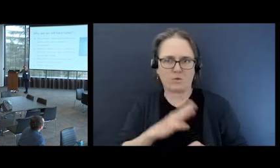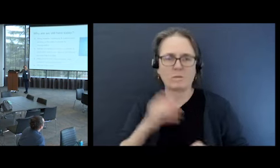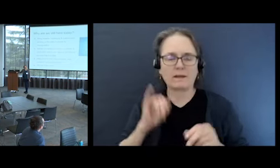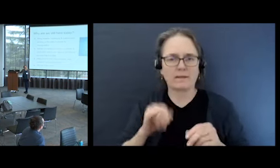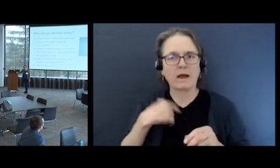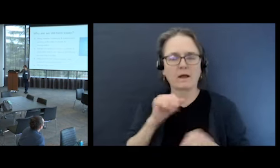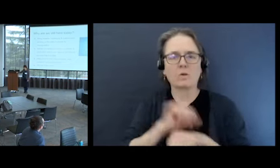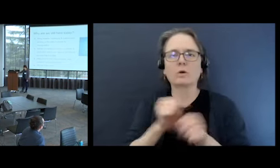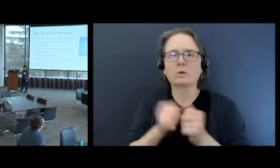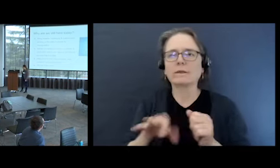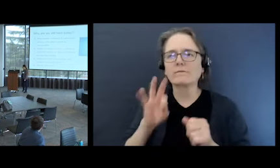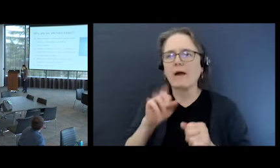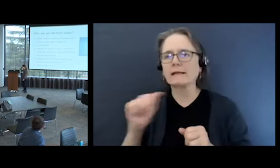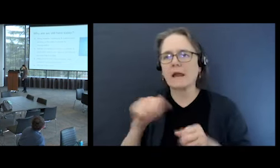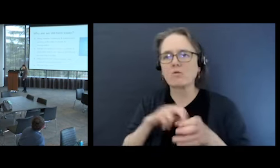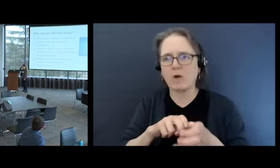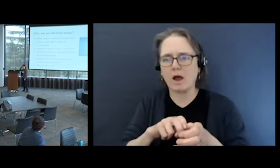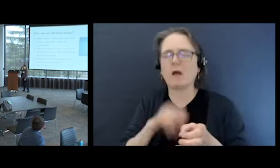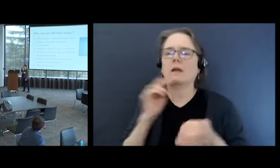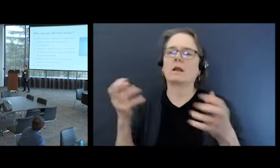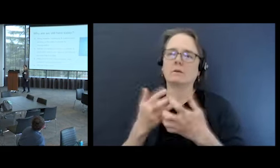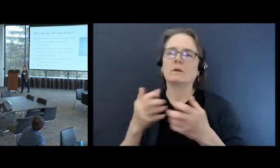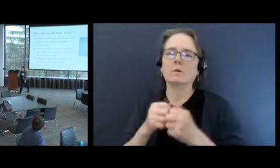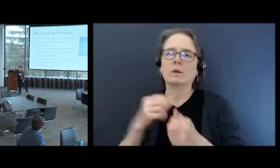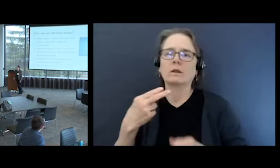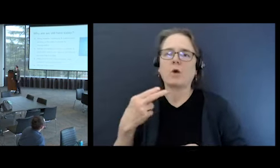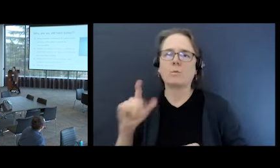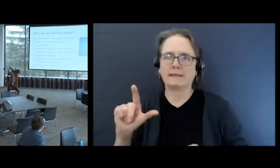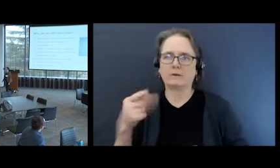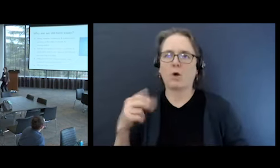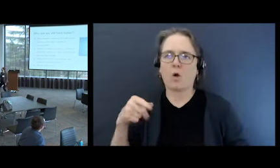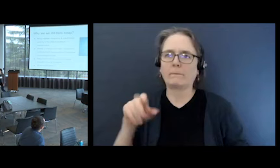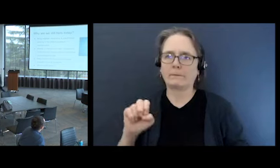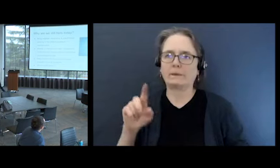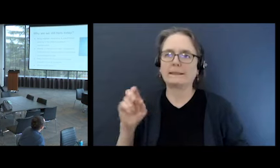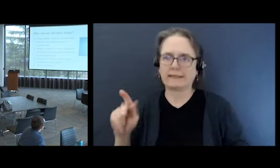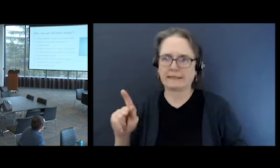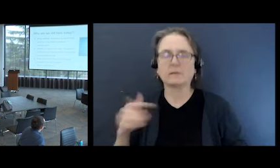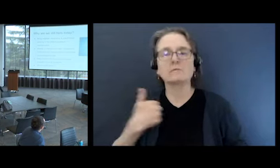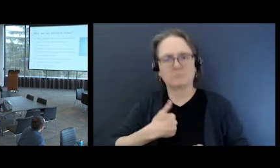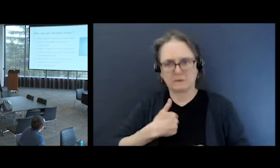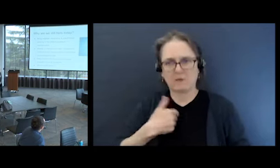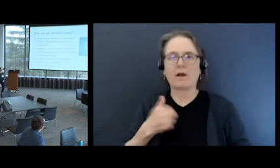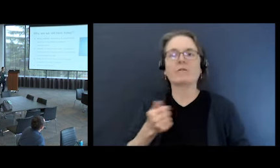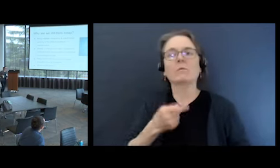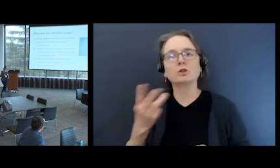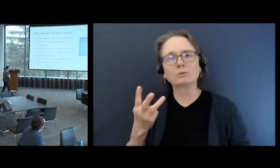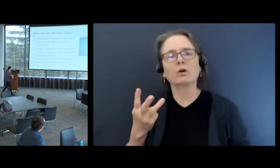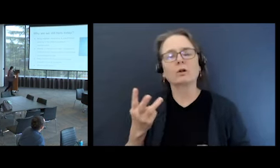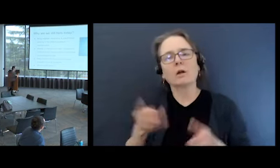with HopeLink. And I myself have multiple marginalized identities,